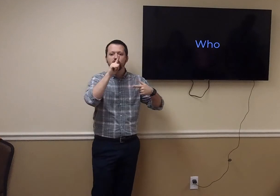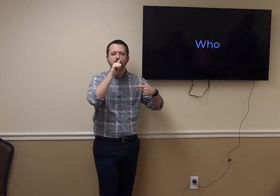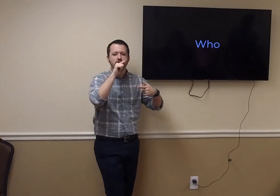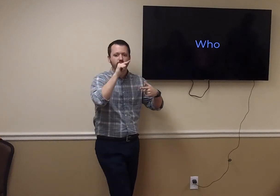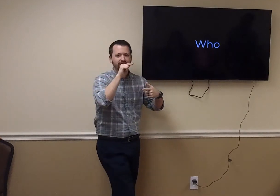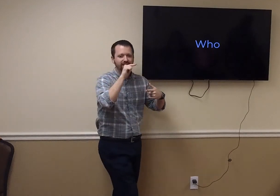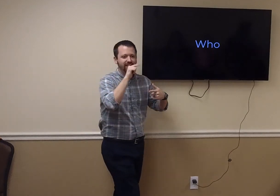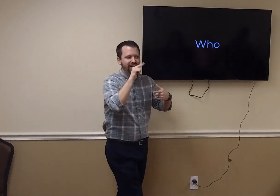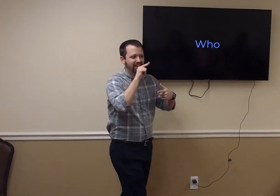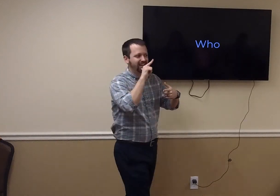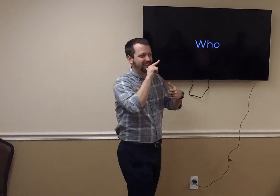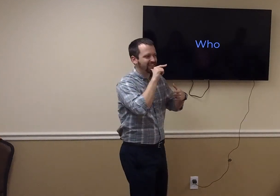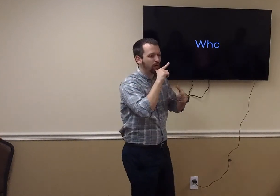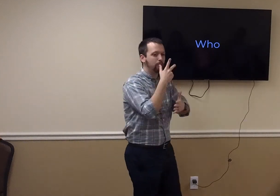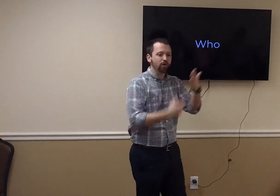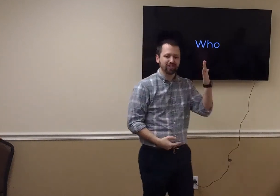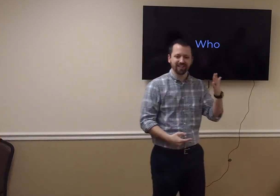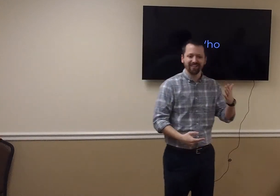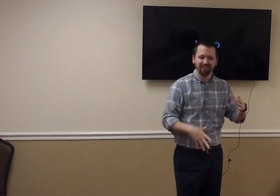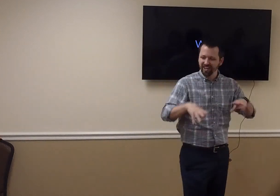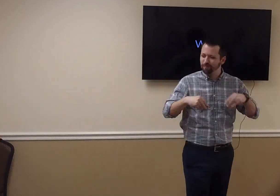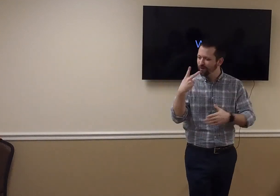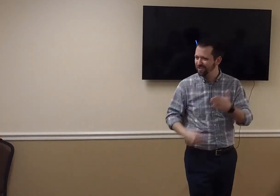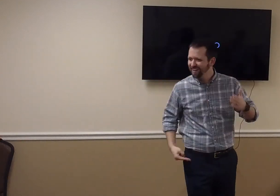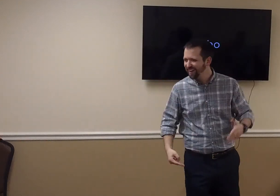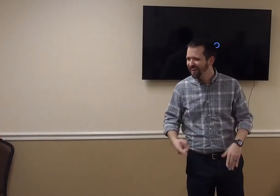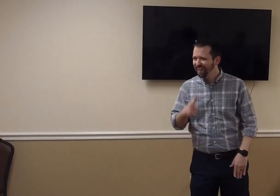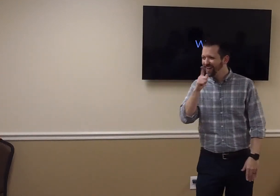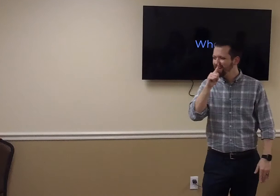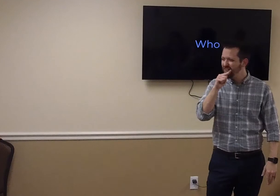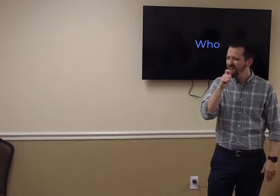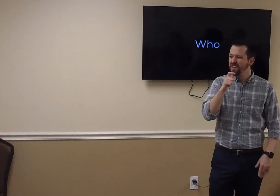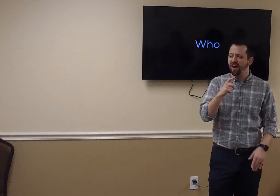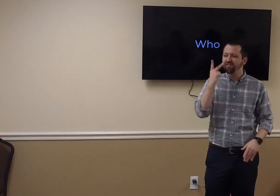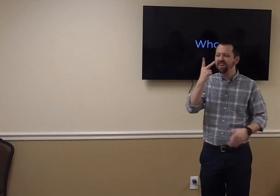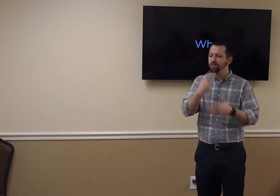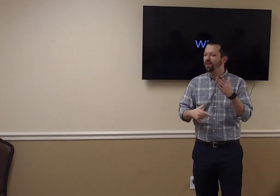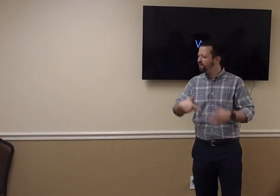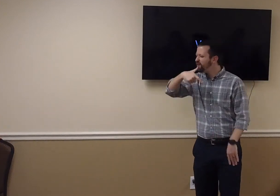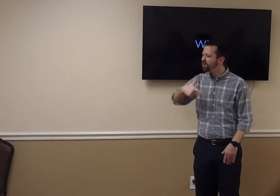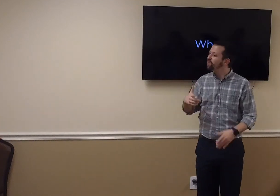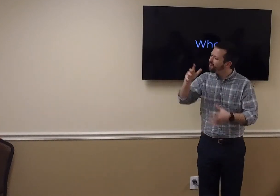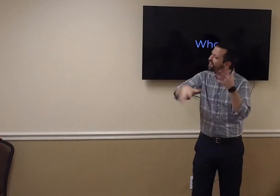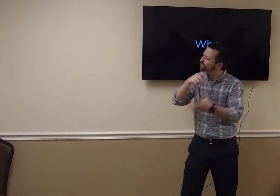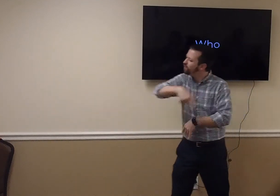who. So both of them, we'll take both. No, I've seen it, but you're really